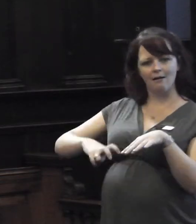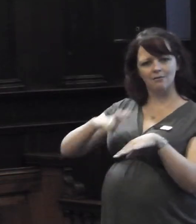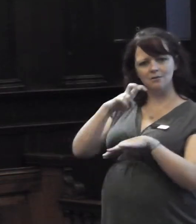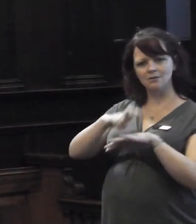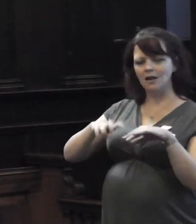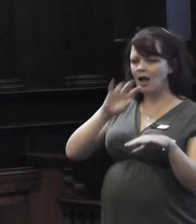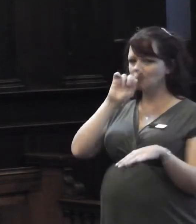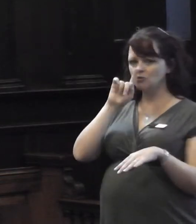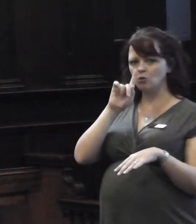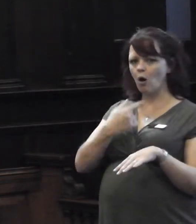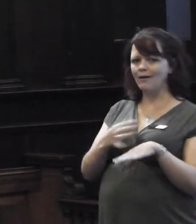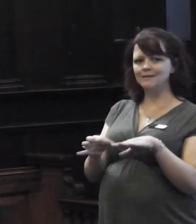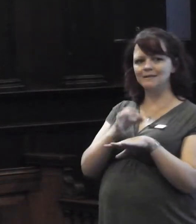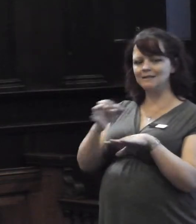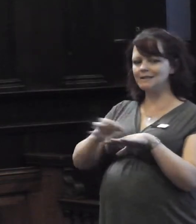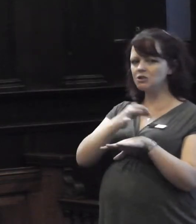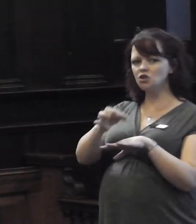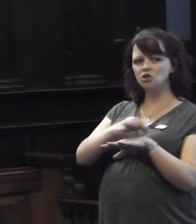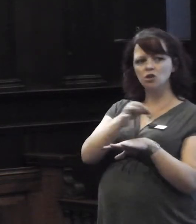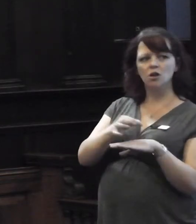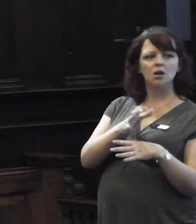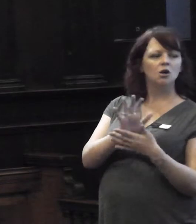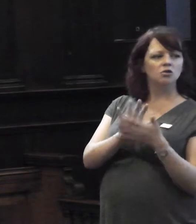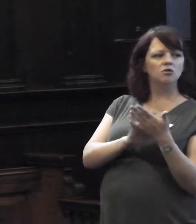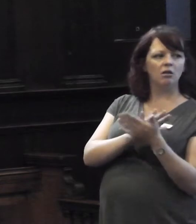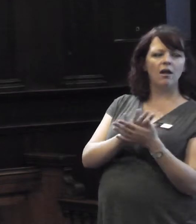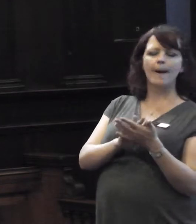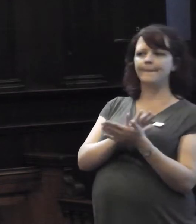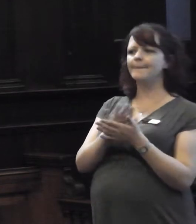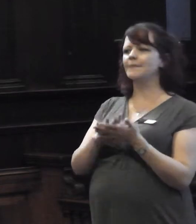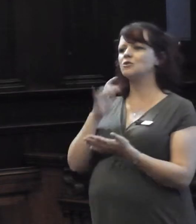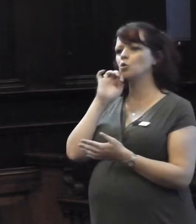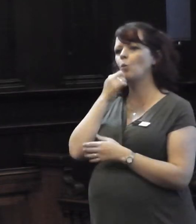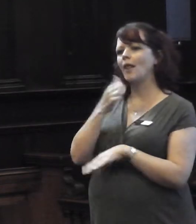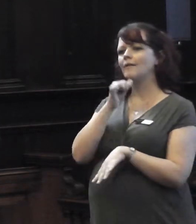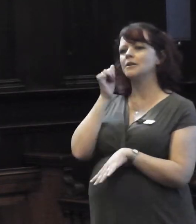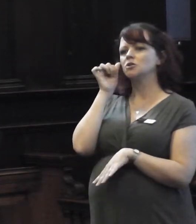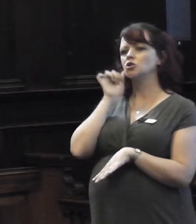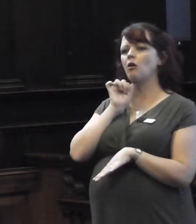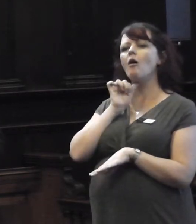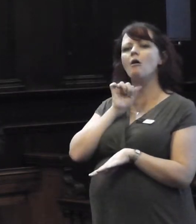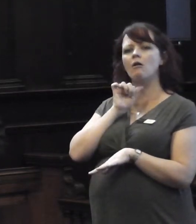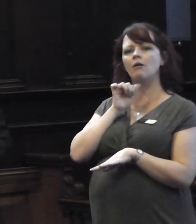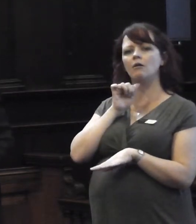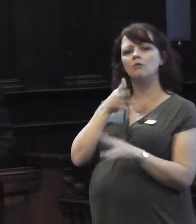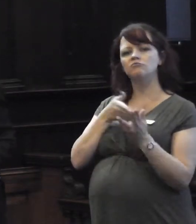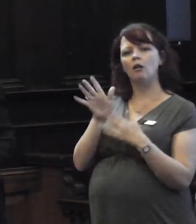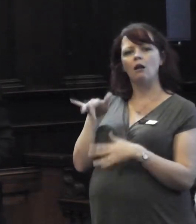be stitched, resulting in a more obvious scar,